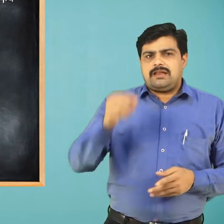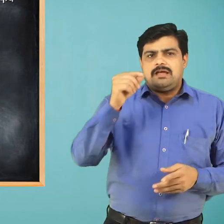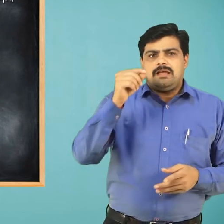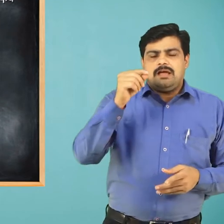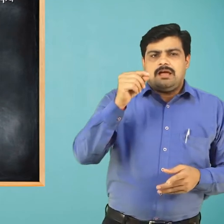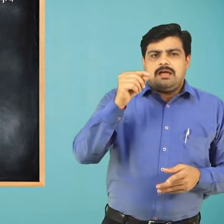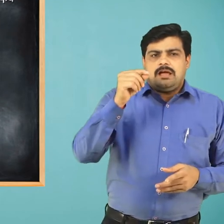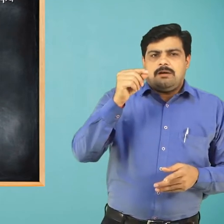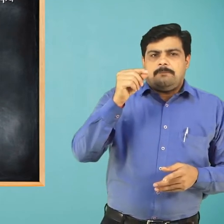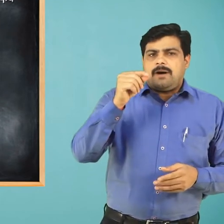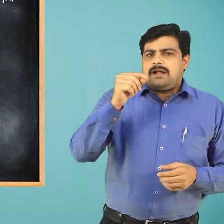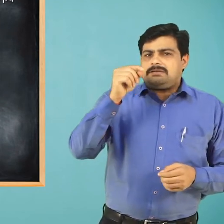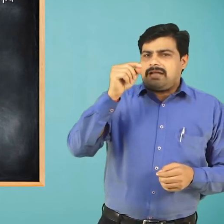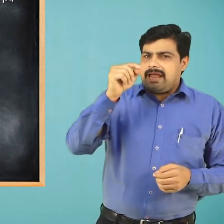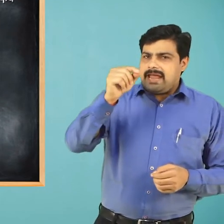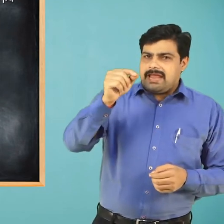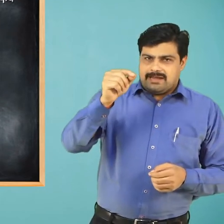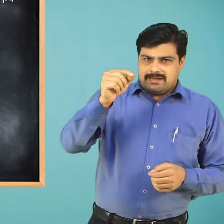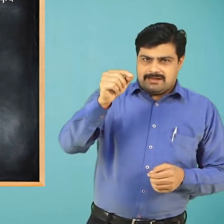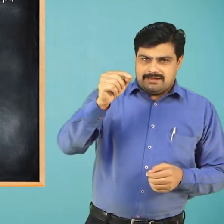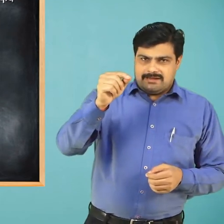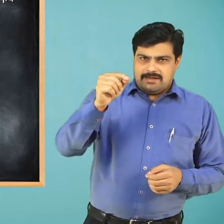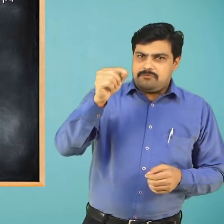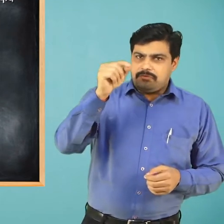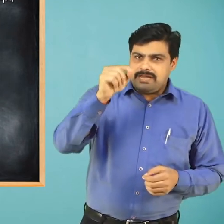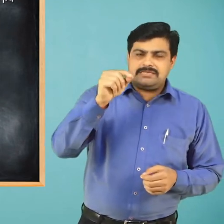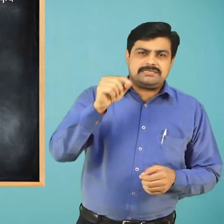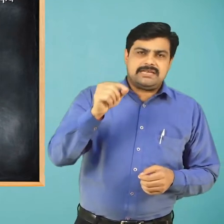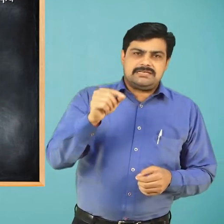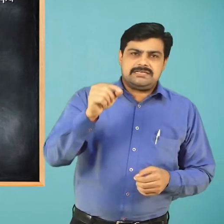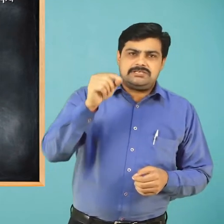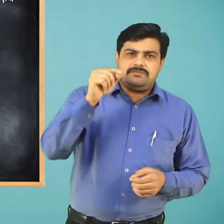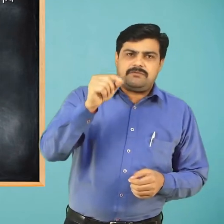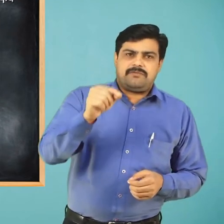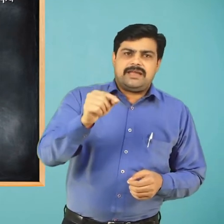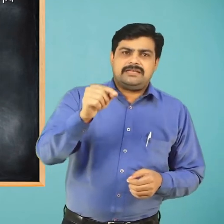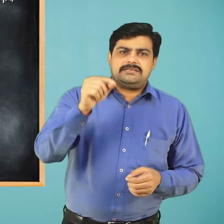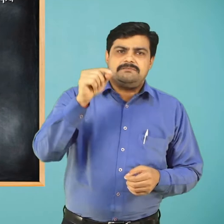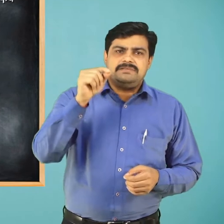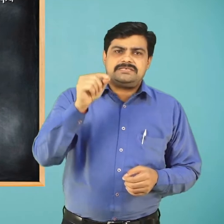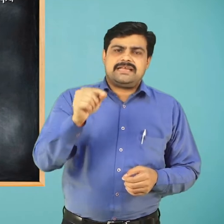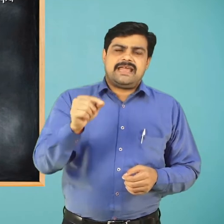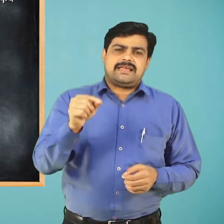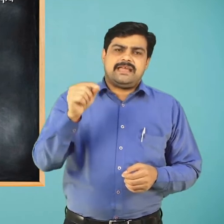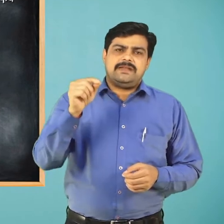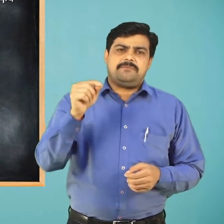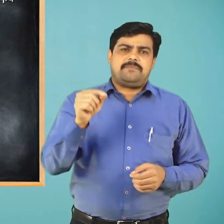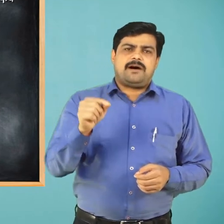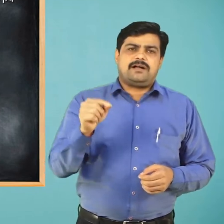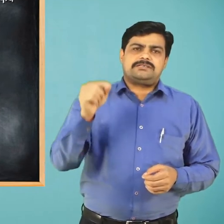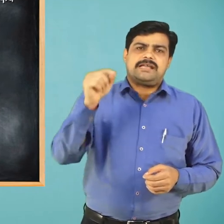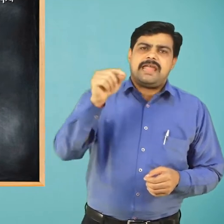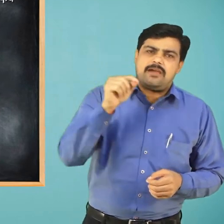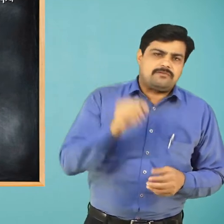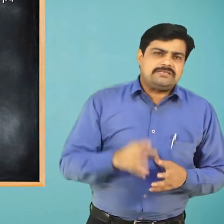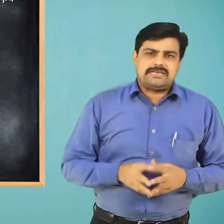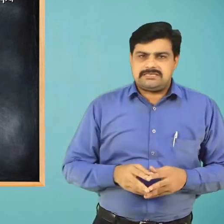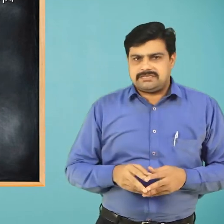Well, part A, if you read the sentence, you will find mistake in part A of the